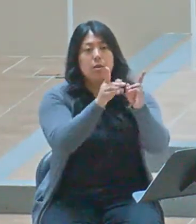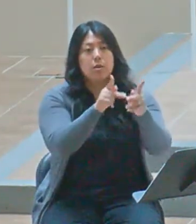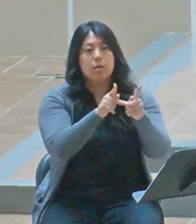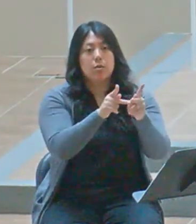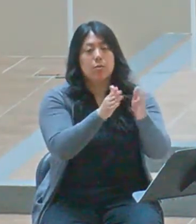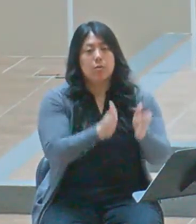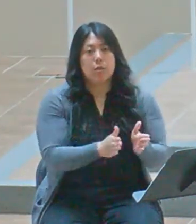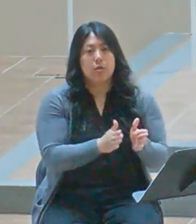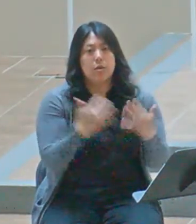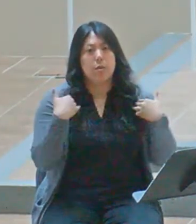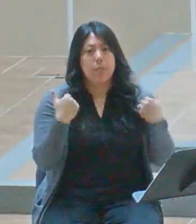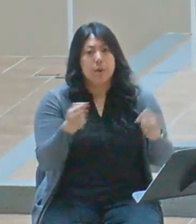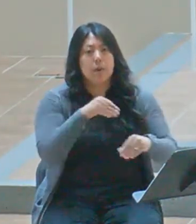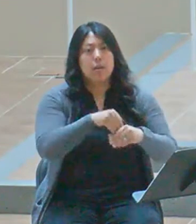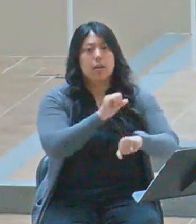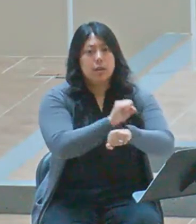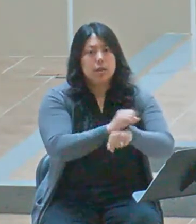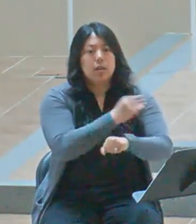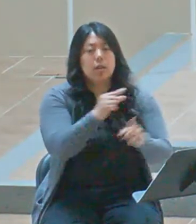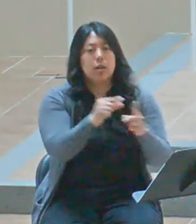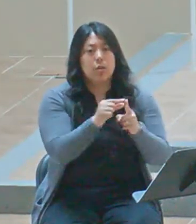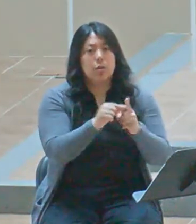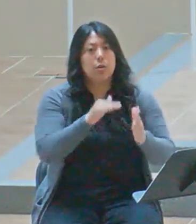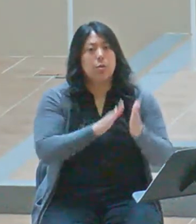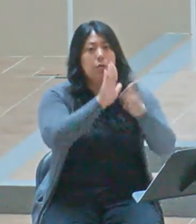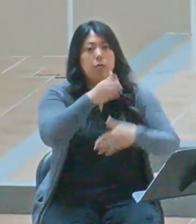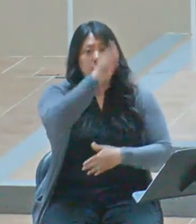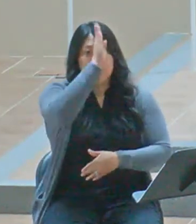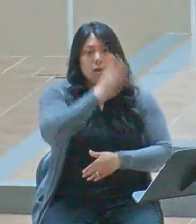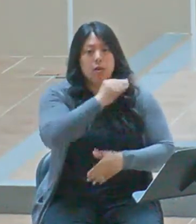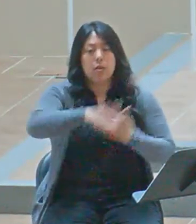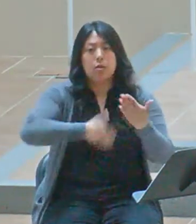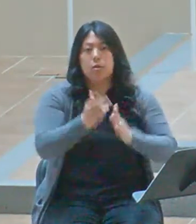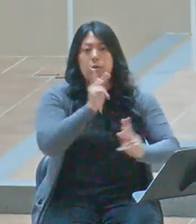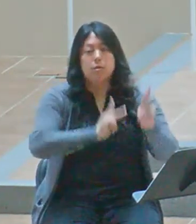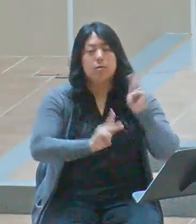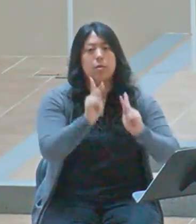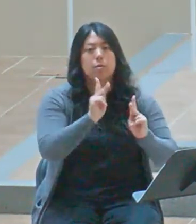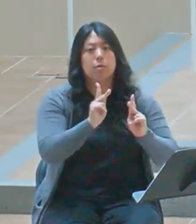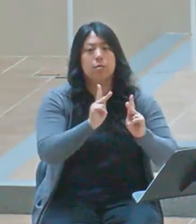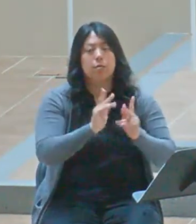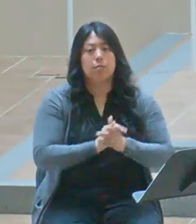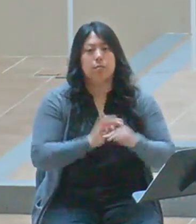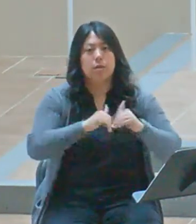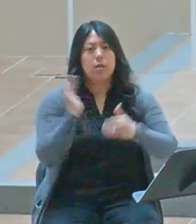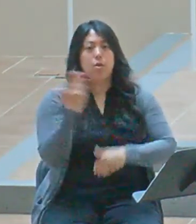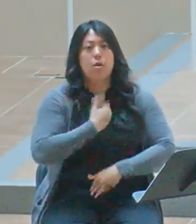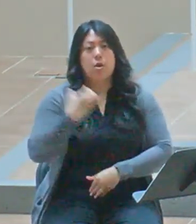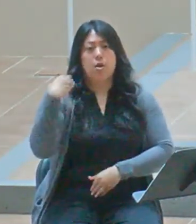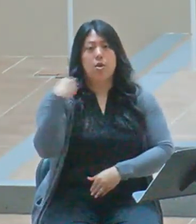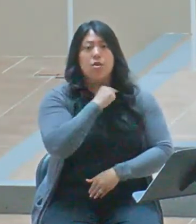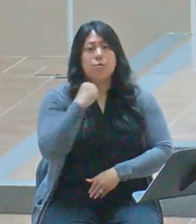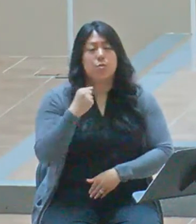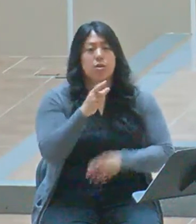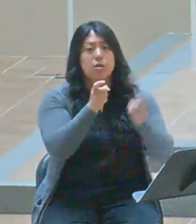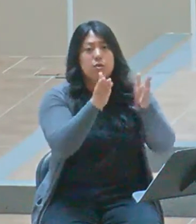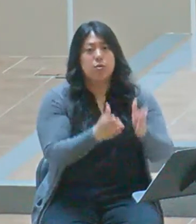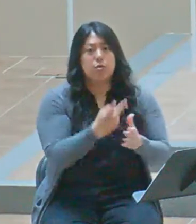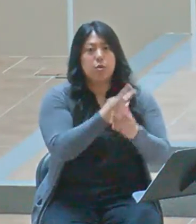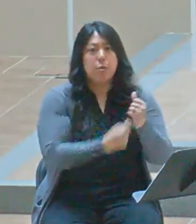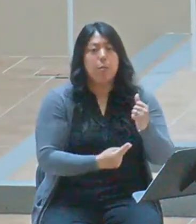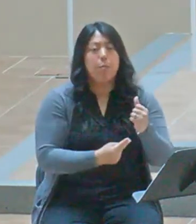mighty in deed and word before God and all the people. How our chief priests and rulers